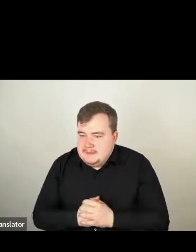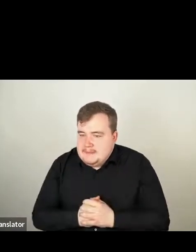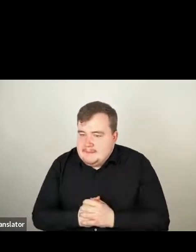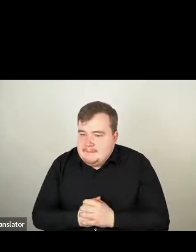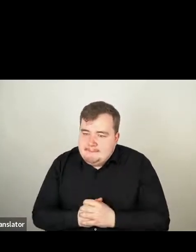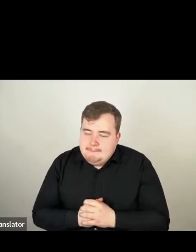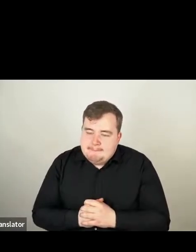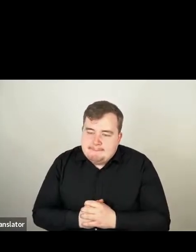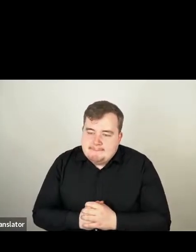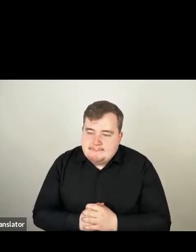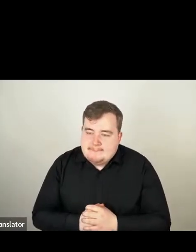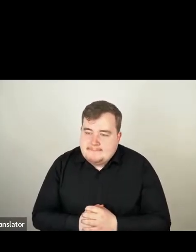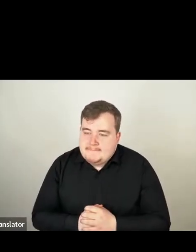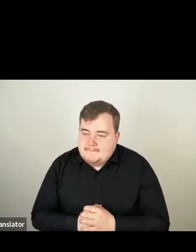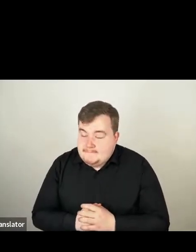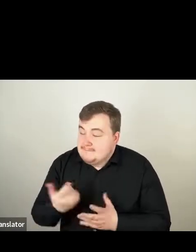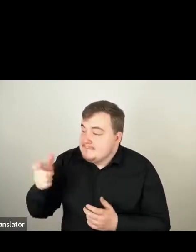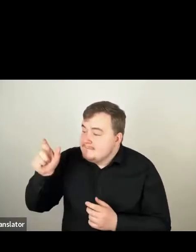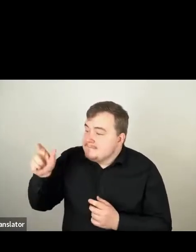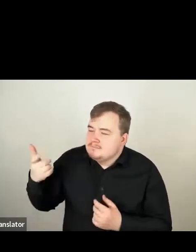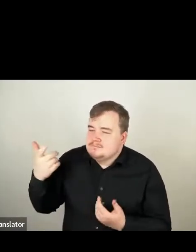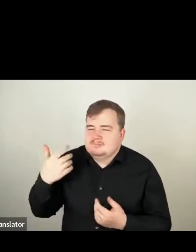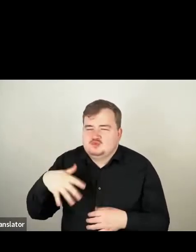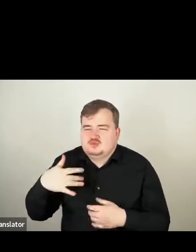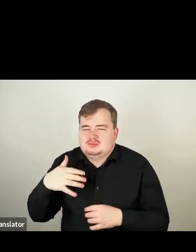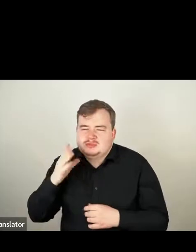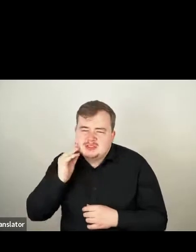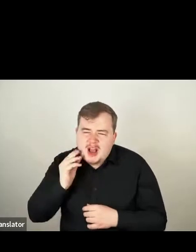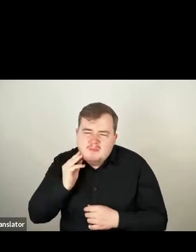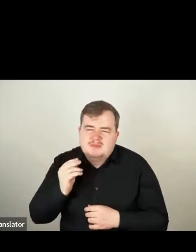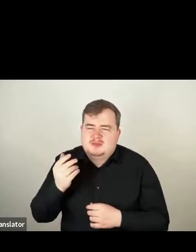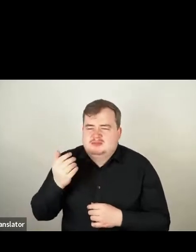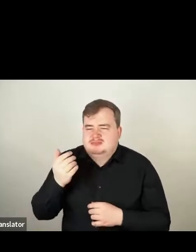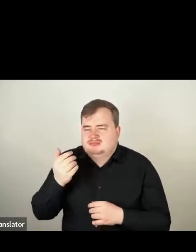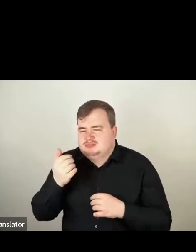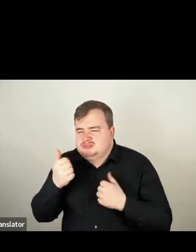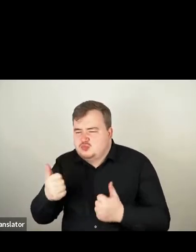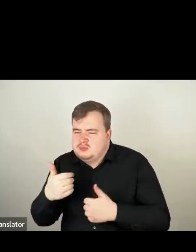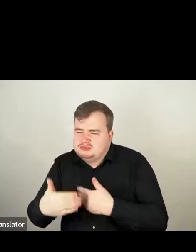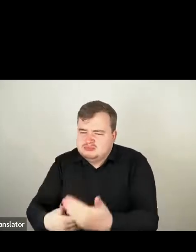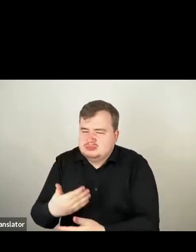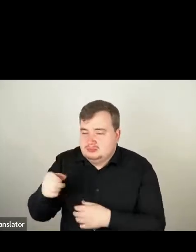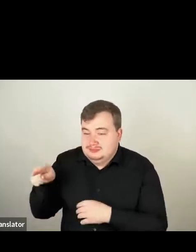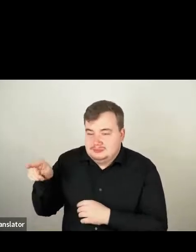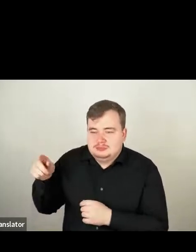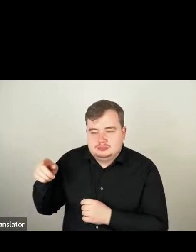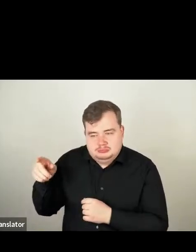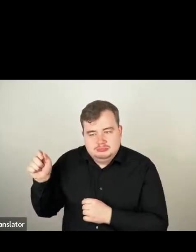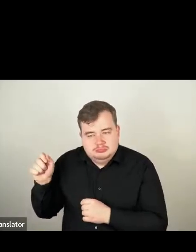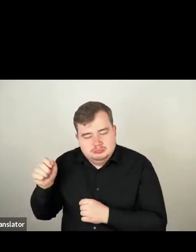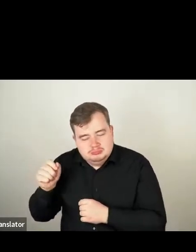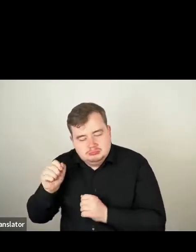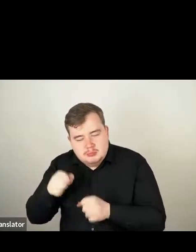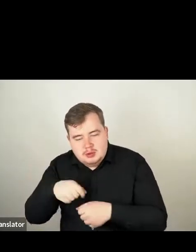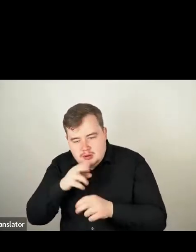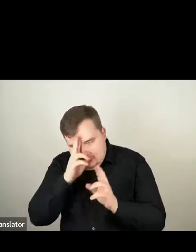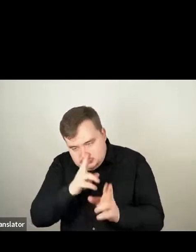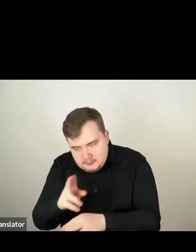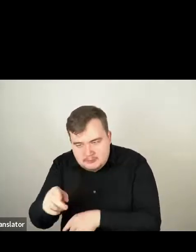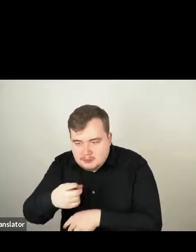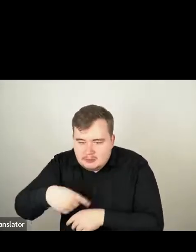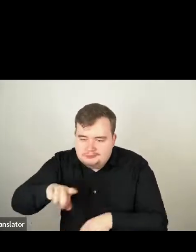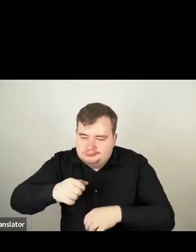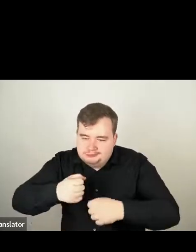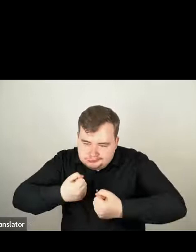OSCEPA Special Representative on Gender Issues, for her restless efforts and commitments to gender equality. And